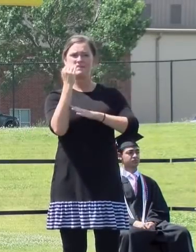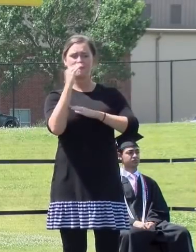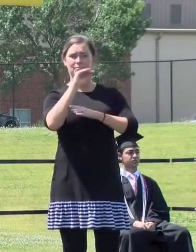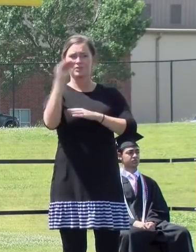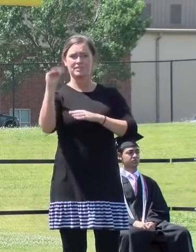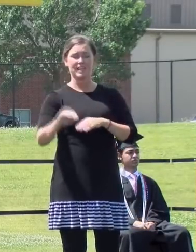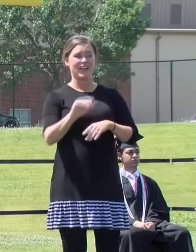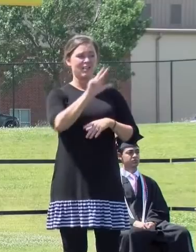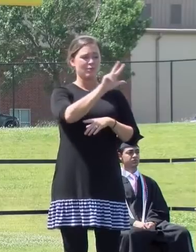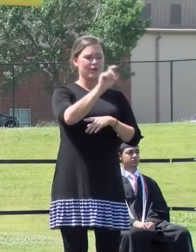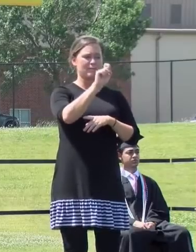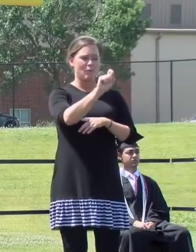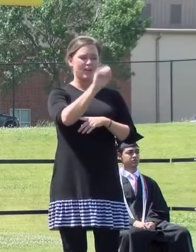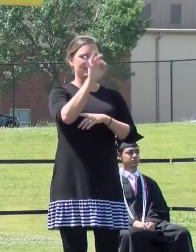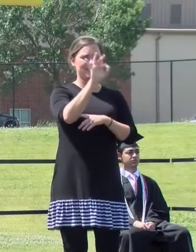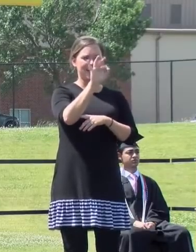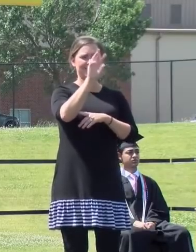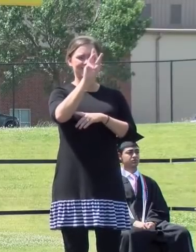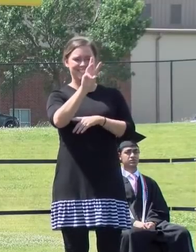is